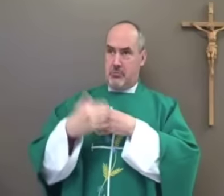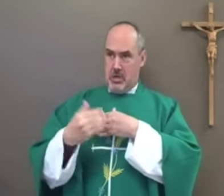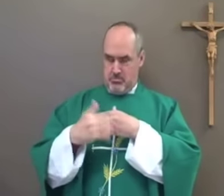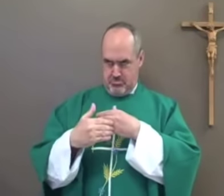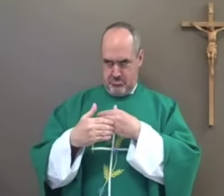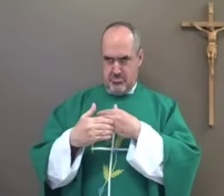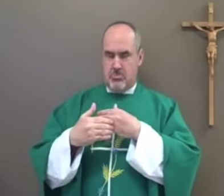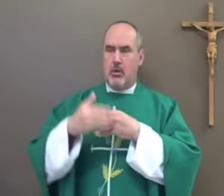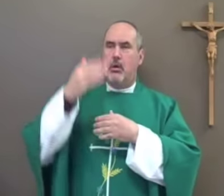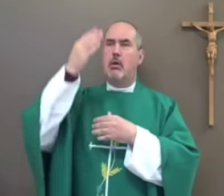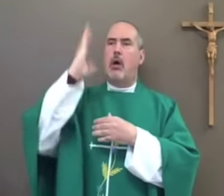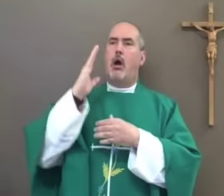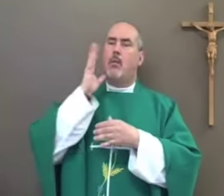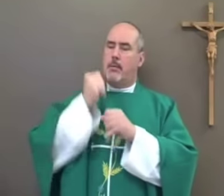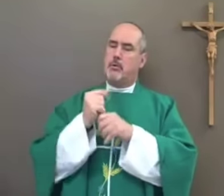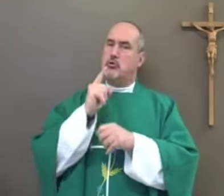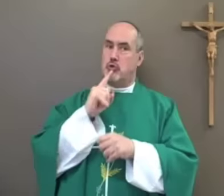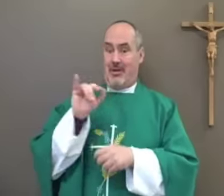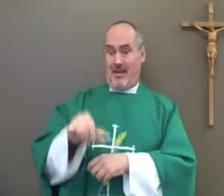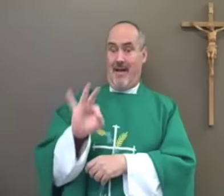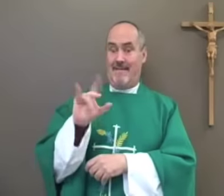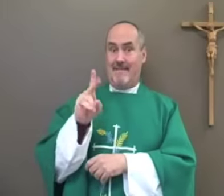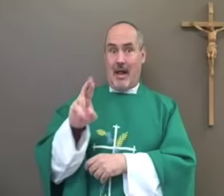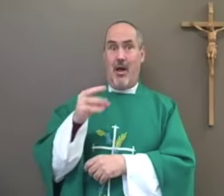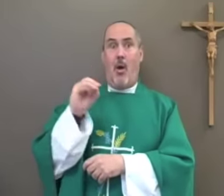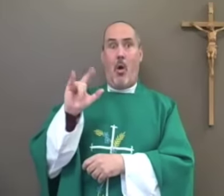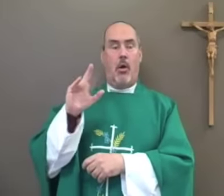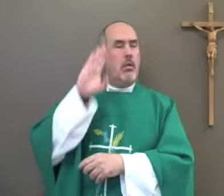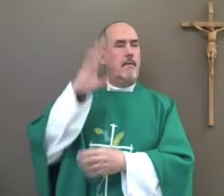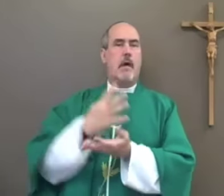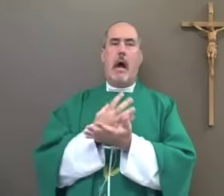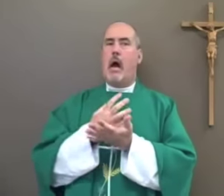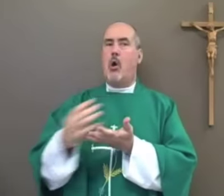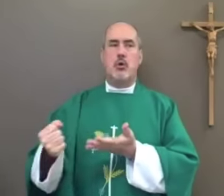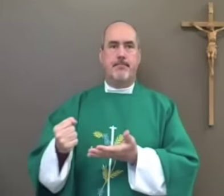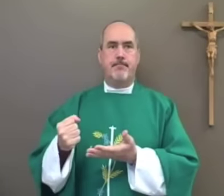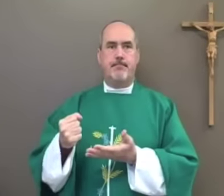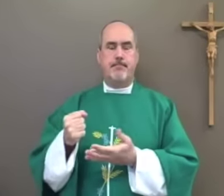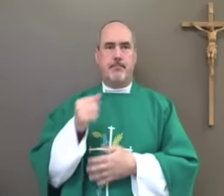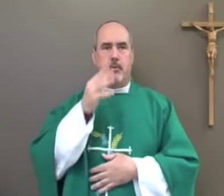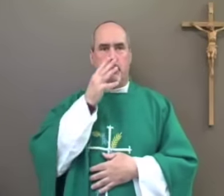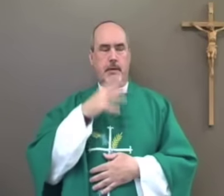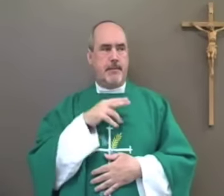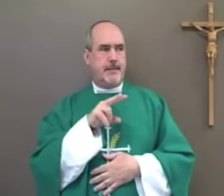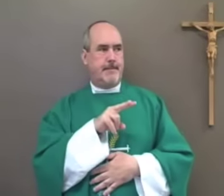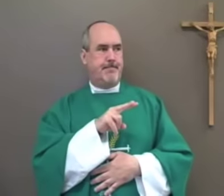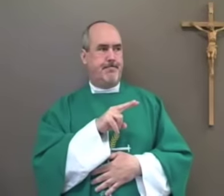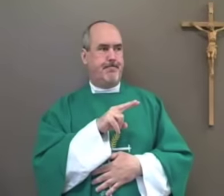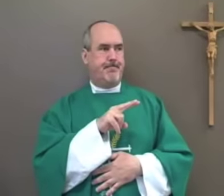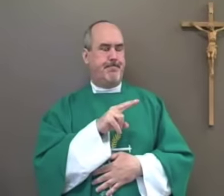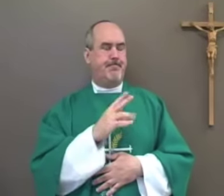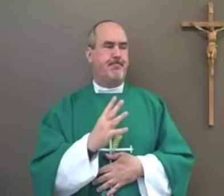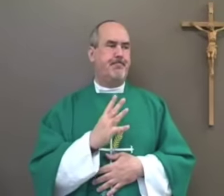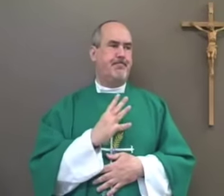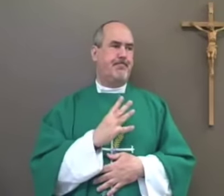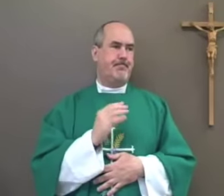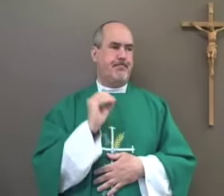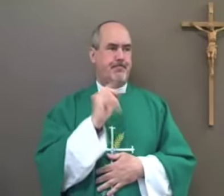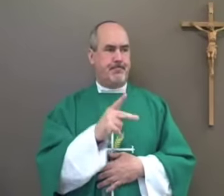worry, to go ahead and make the bread and give him some, and that God would make sure she did not run out of flour and oil.